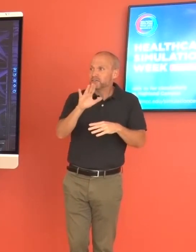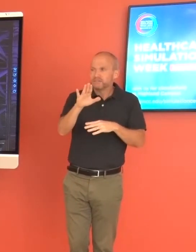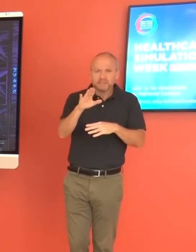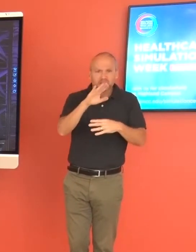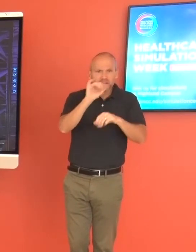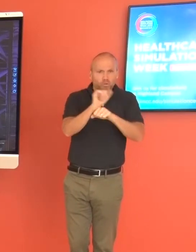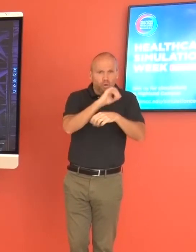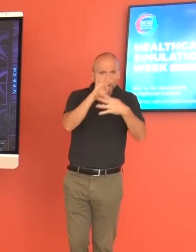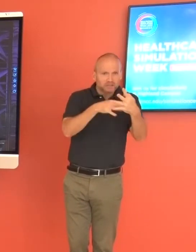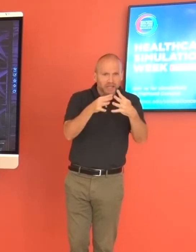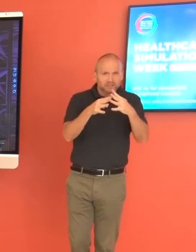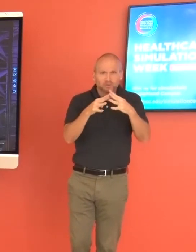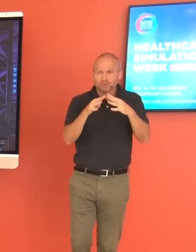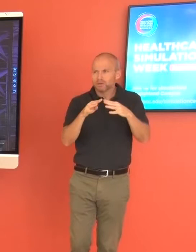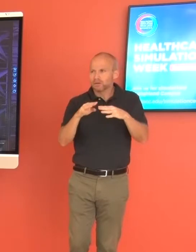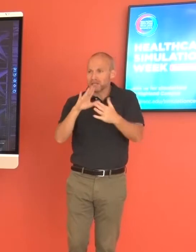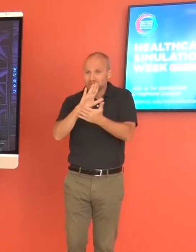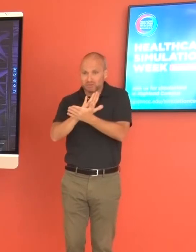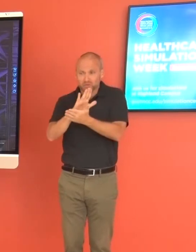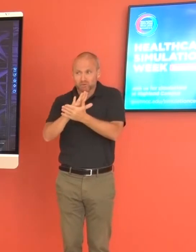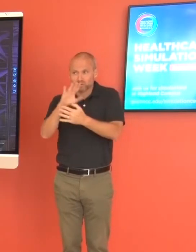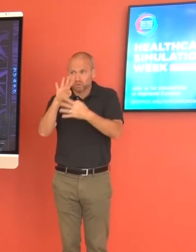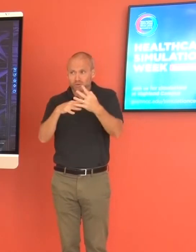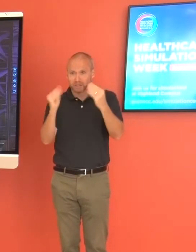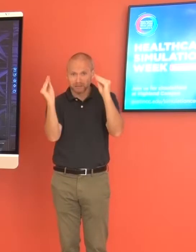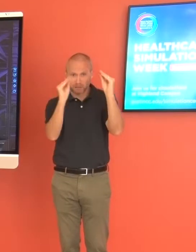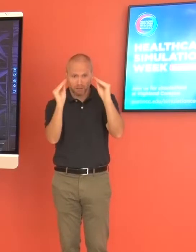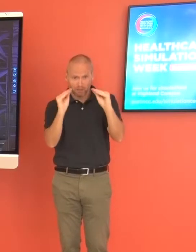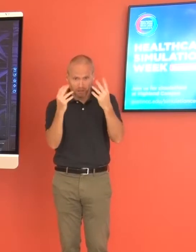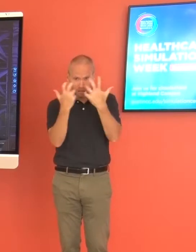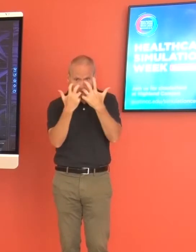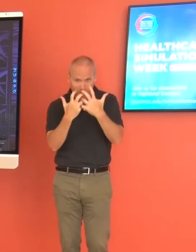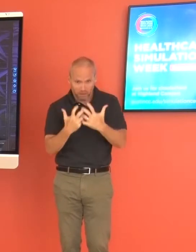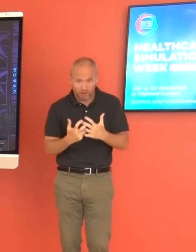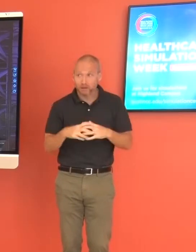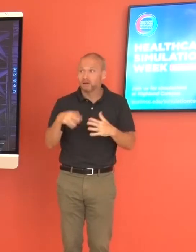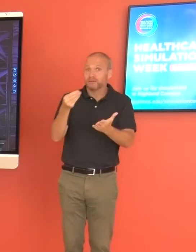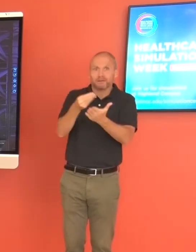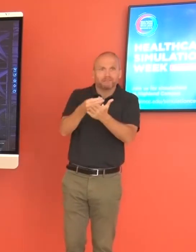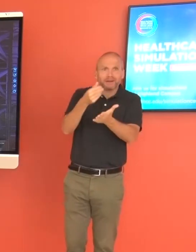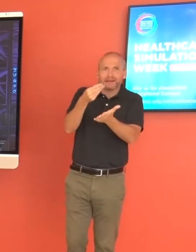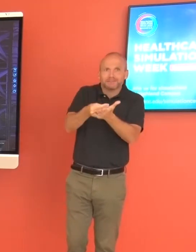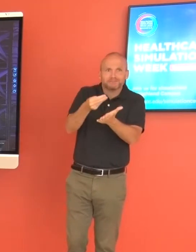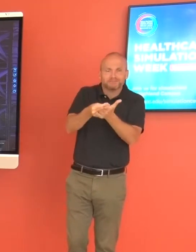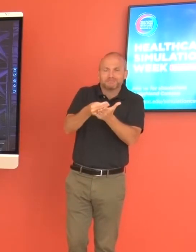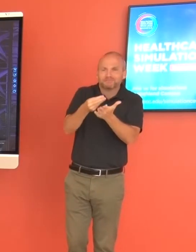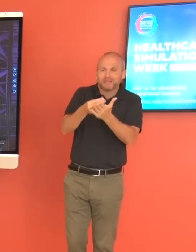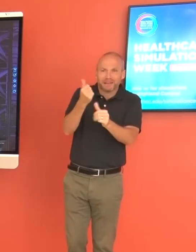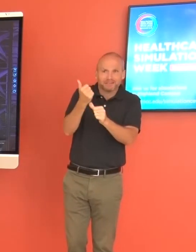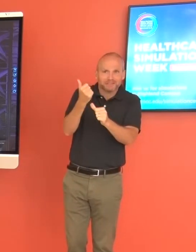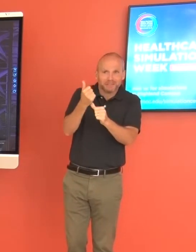around this schedule and now everything is torn up? Everything, there are all type of implications. So for us,